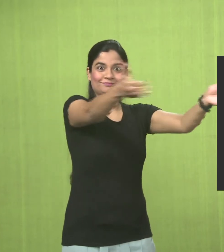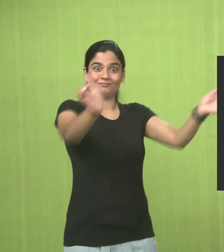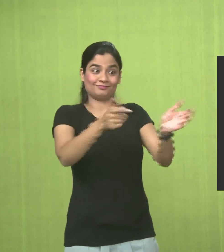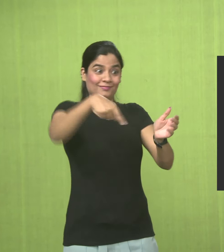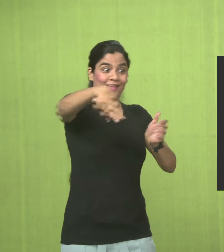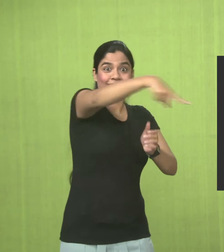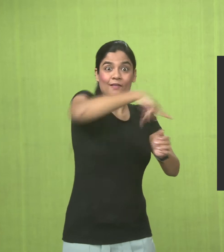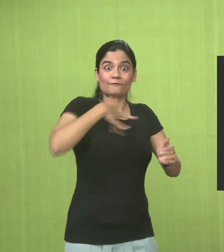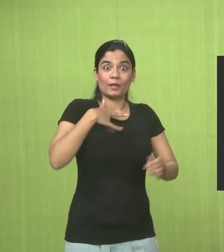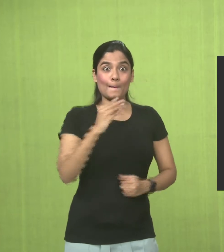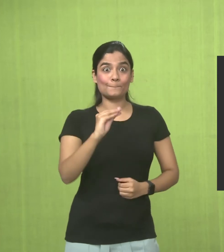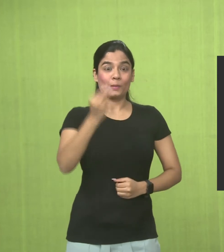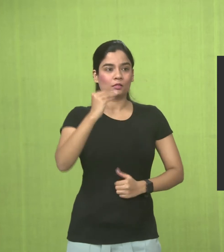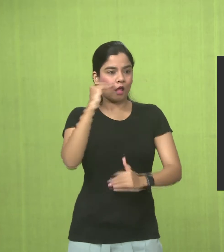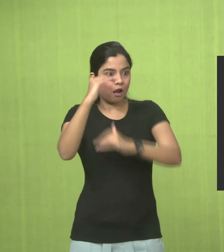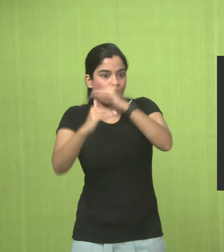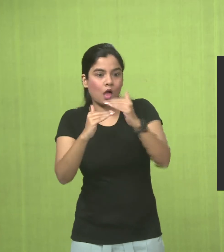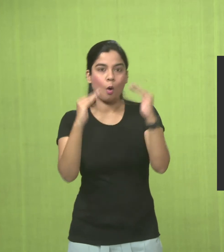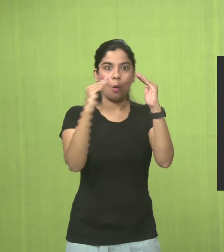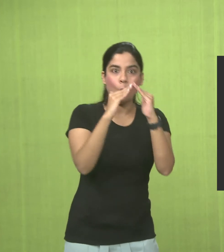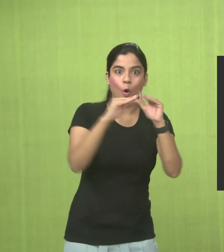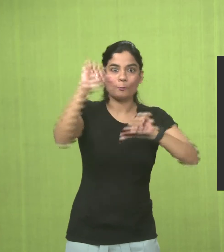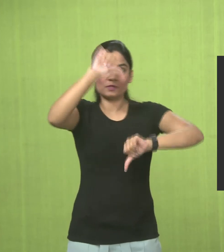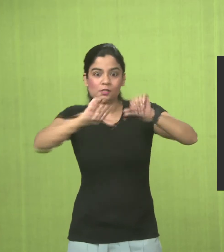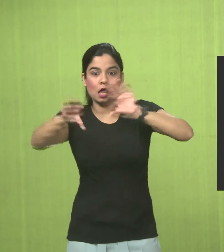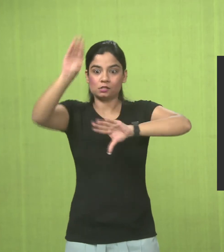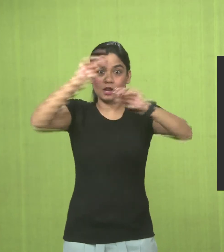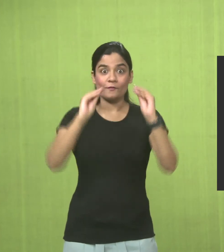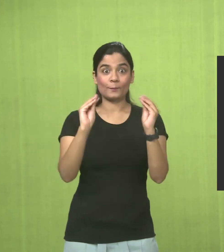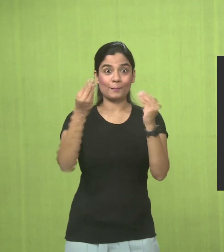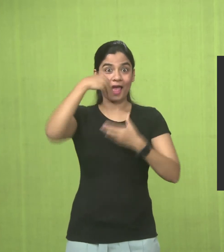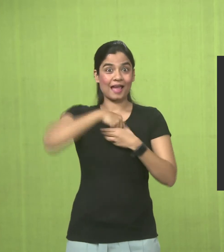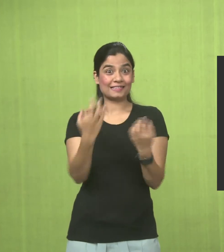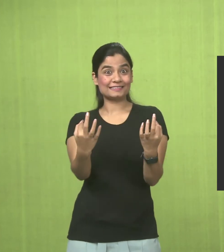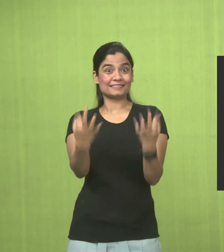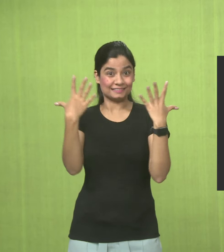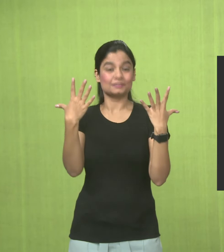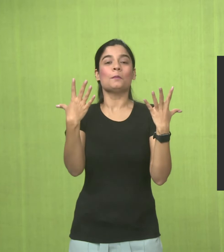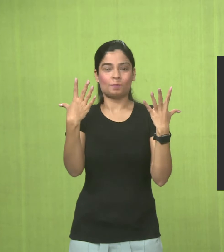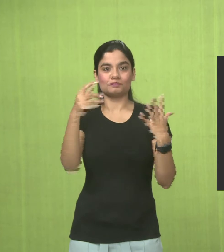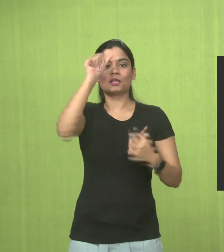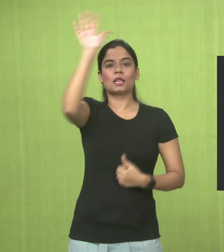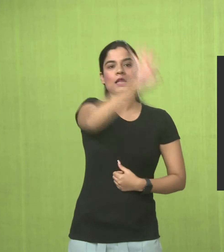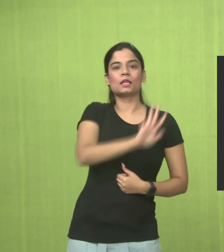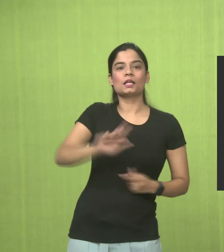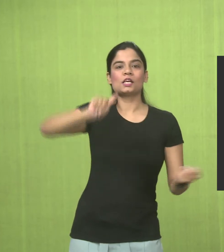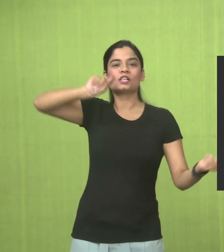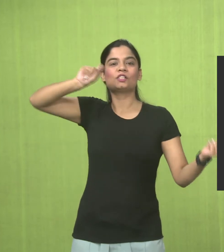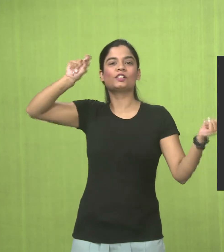When the literacy level increases, the standard of living increases, the upliftment of the community